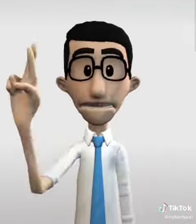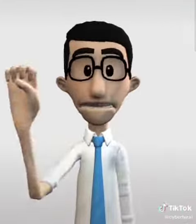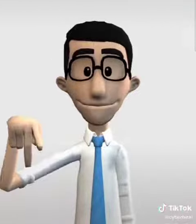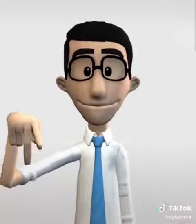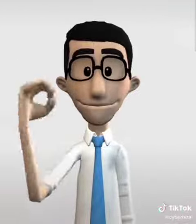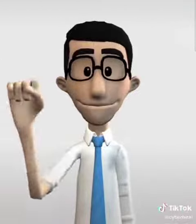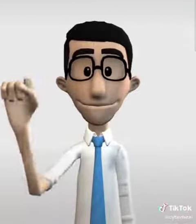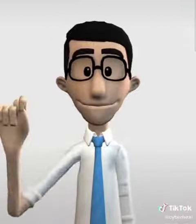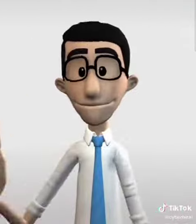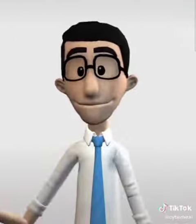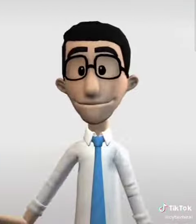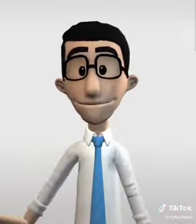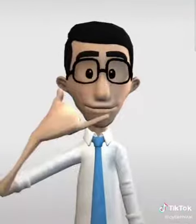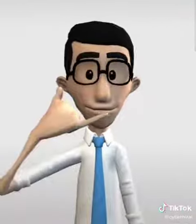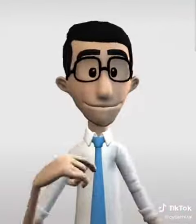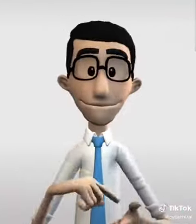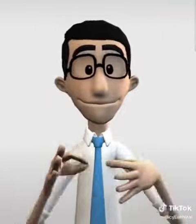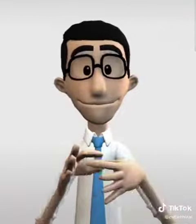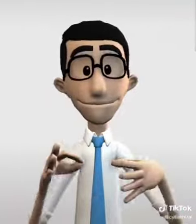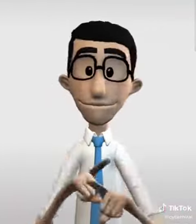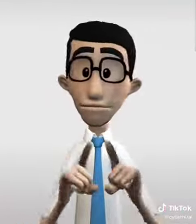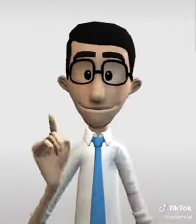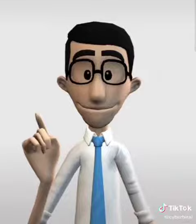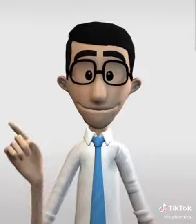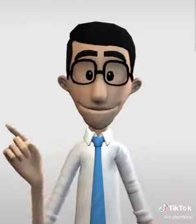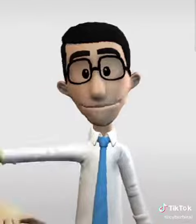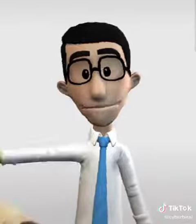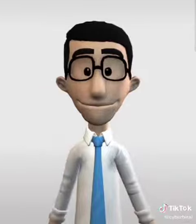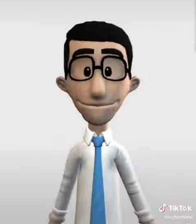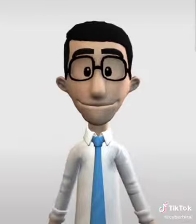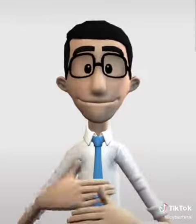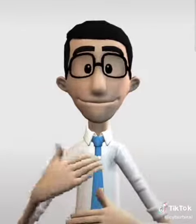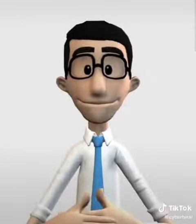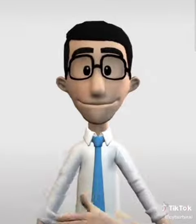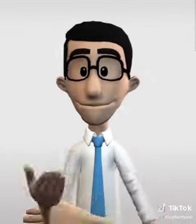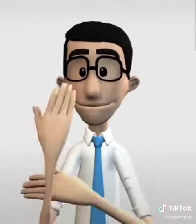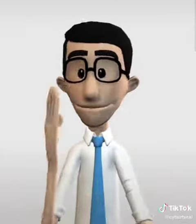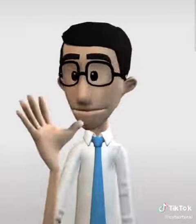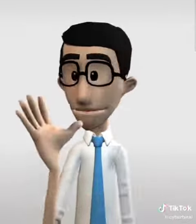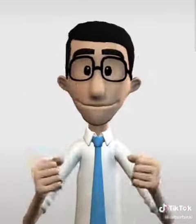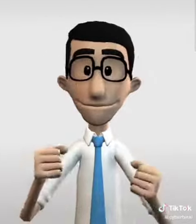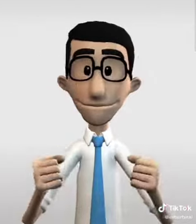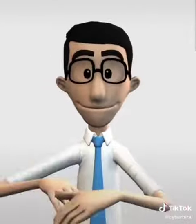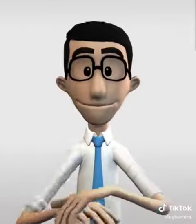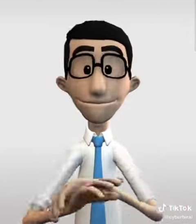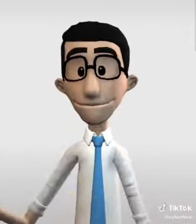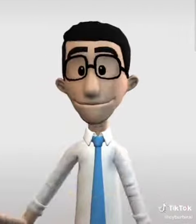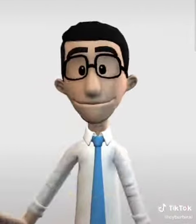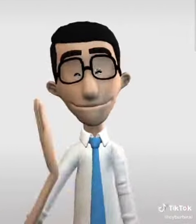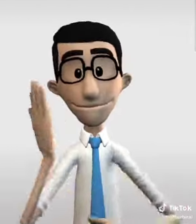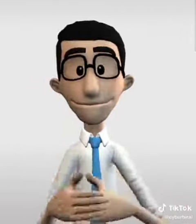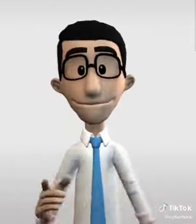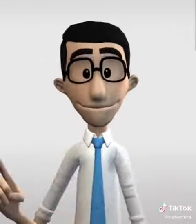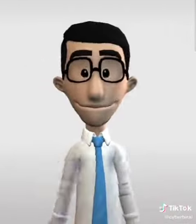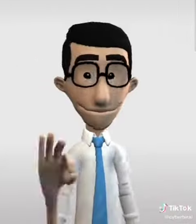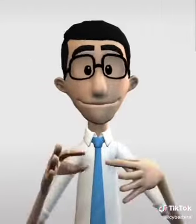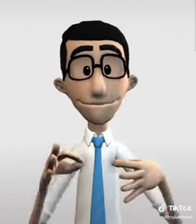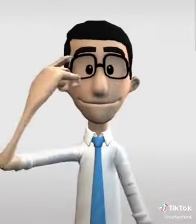rushed to his phone to repost this message, but he was too late. The next morning, his mom entered his bedroom and all she found was